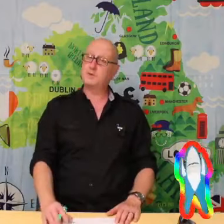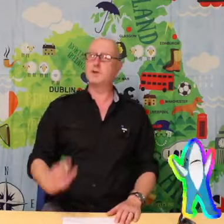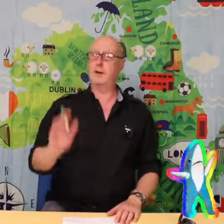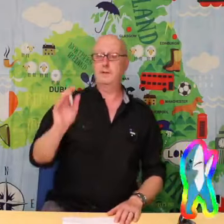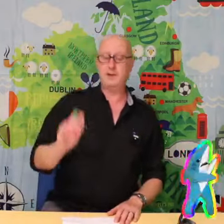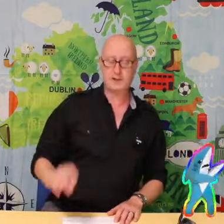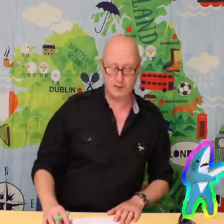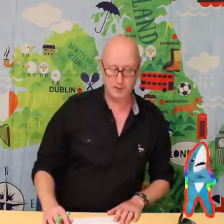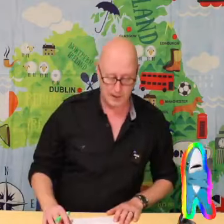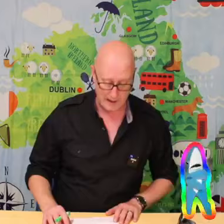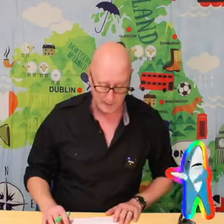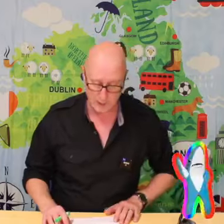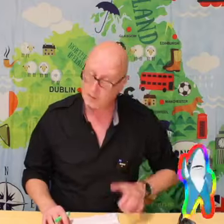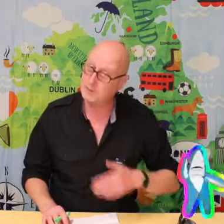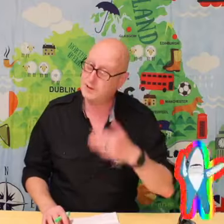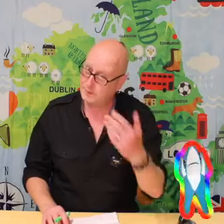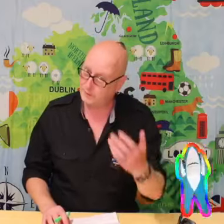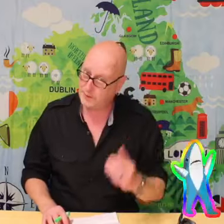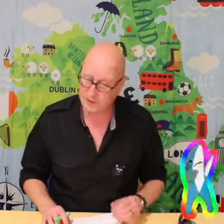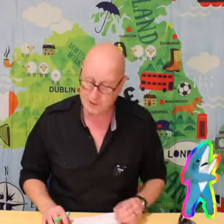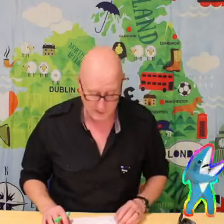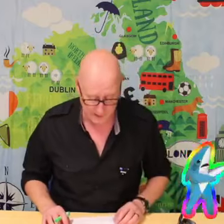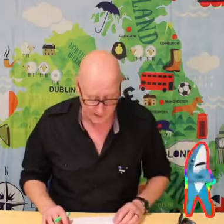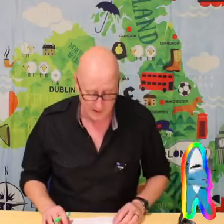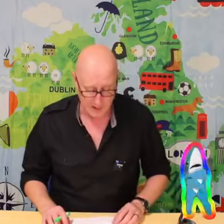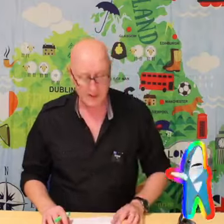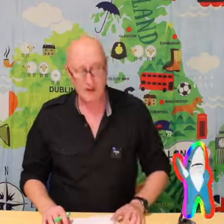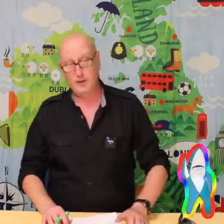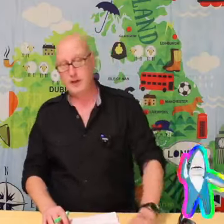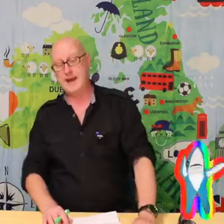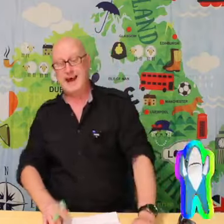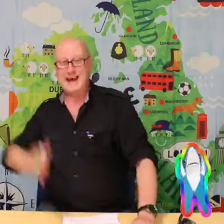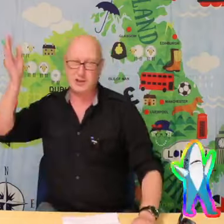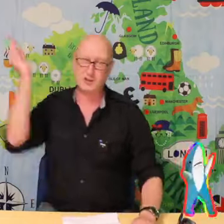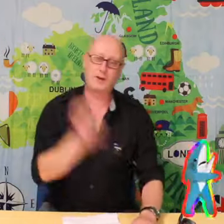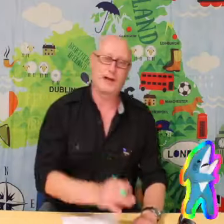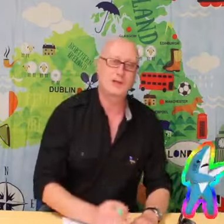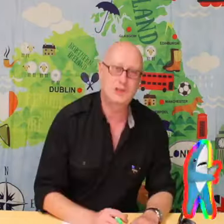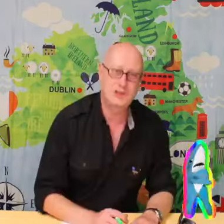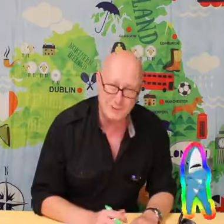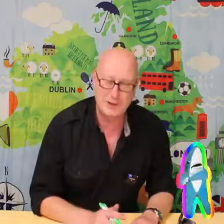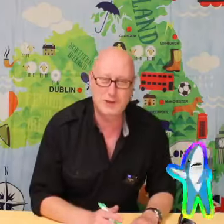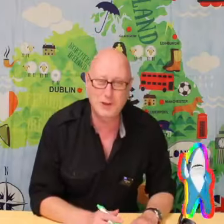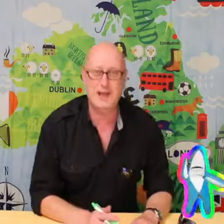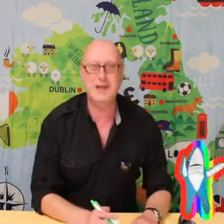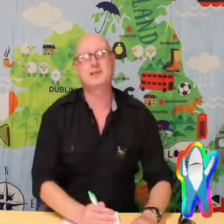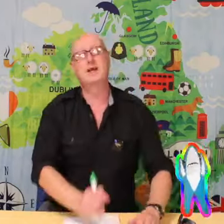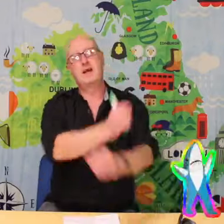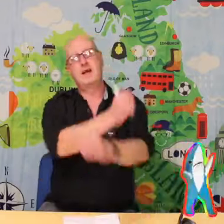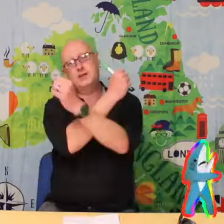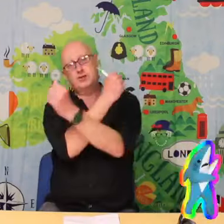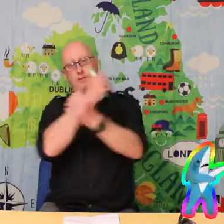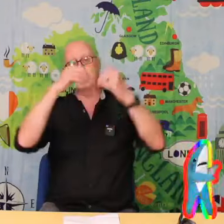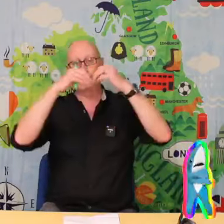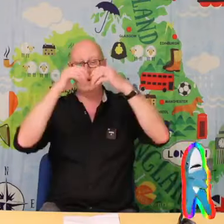not limited to, the news, information and thanks, the Art Stroke Activity Showcase Extreme to the Max, this